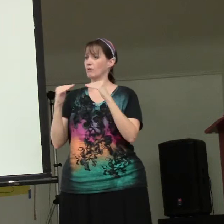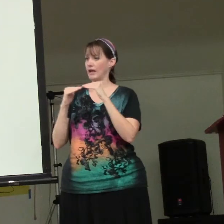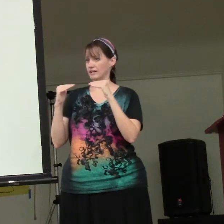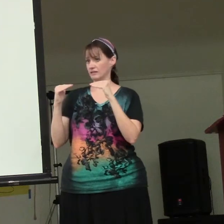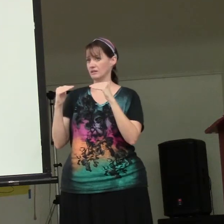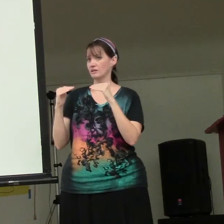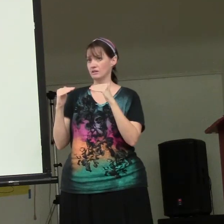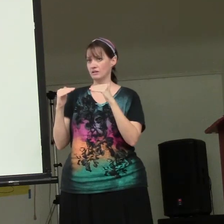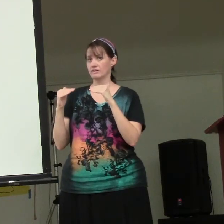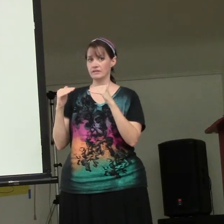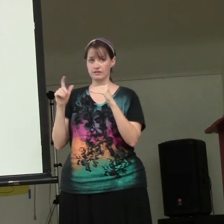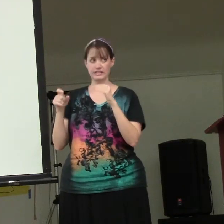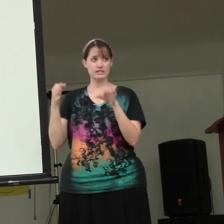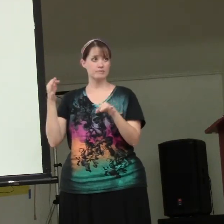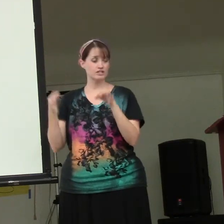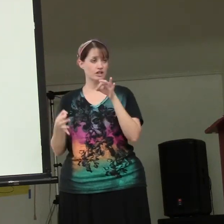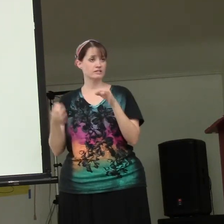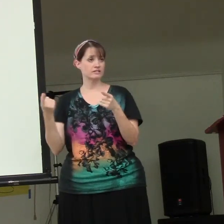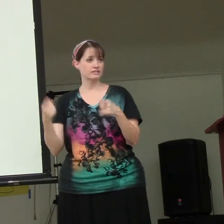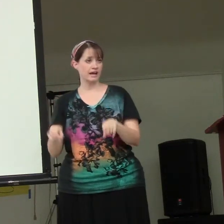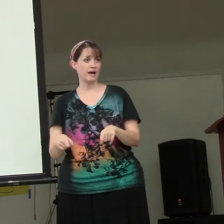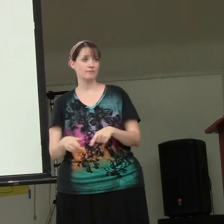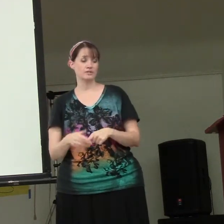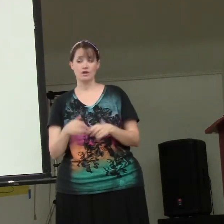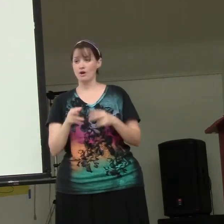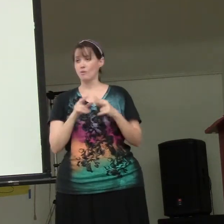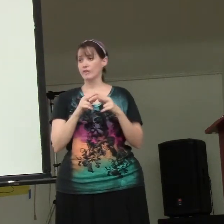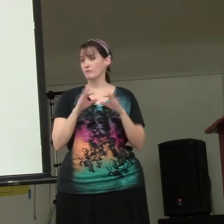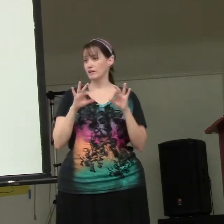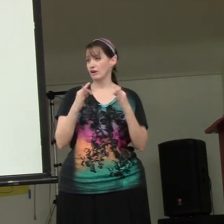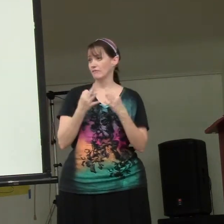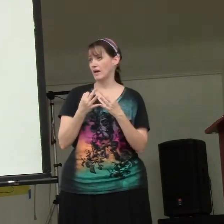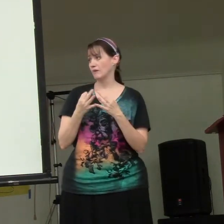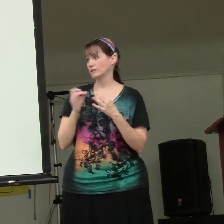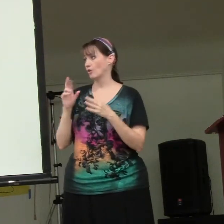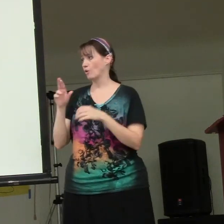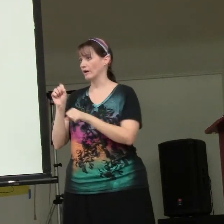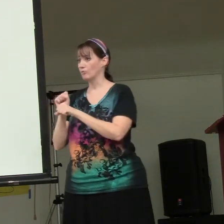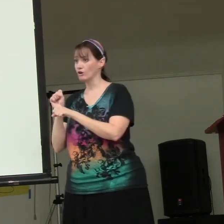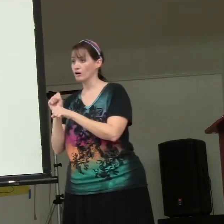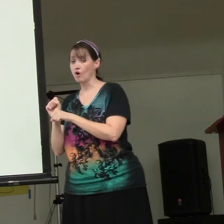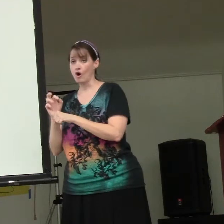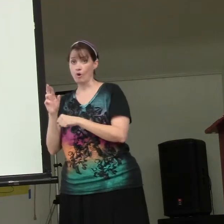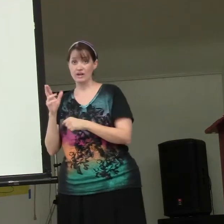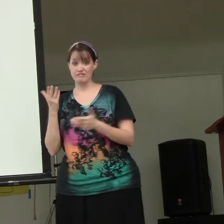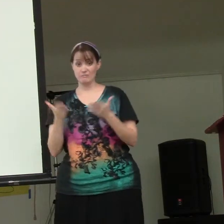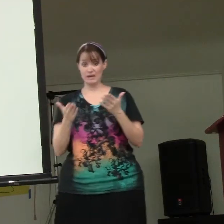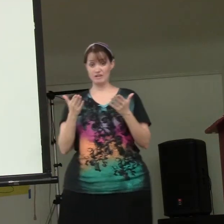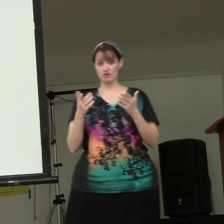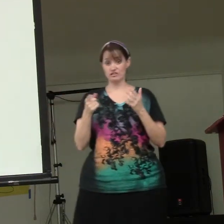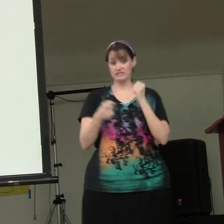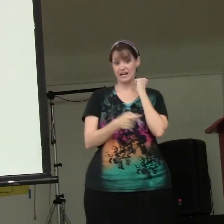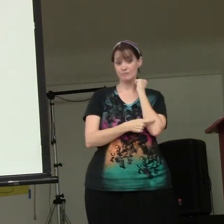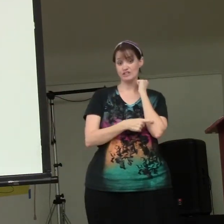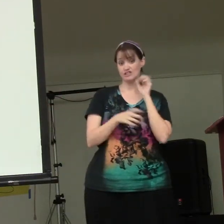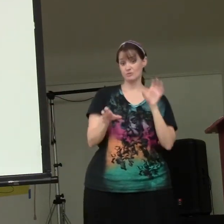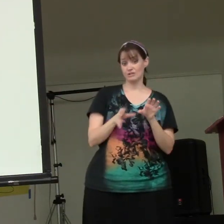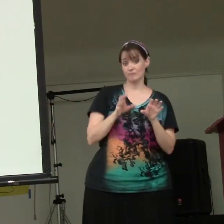right. That there needs to be justice that happens, whether it be in our family or at work, or even maybe you're tempted to do something